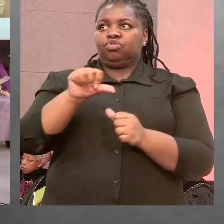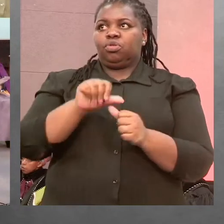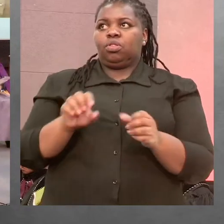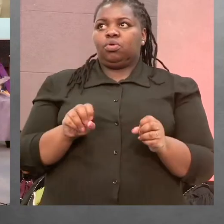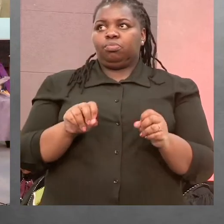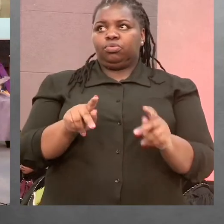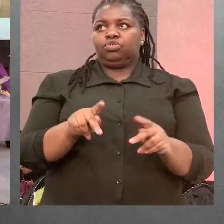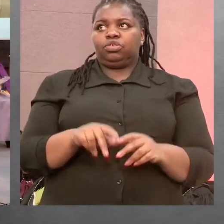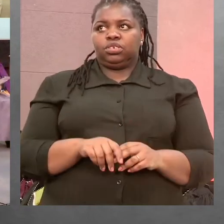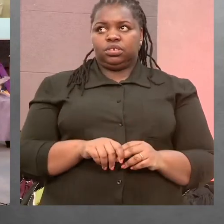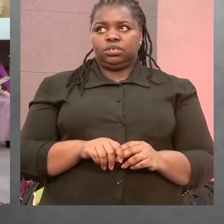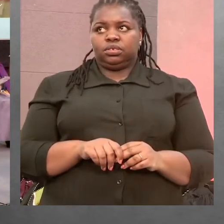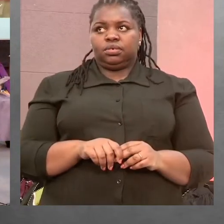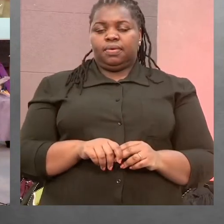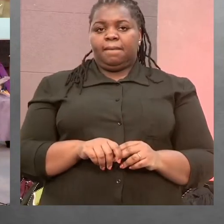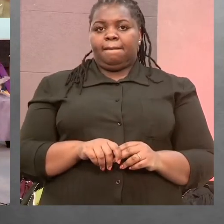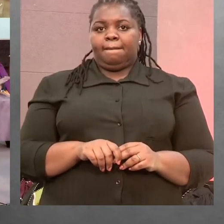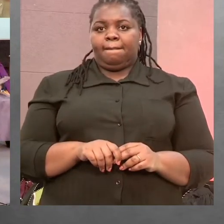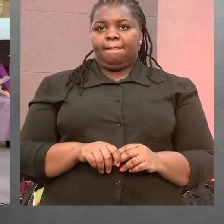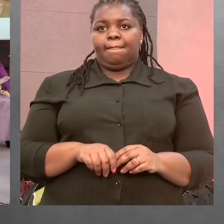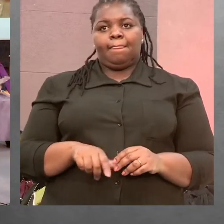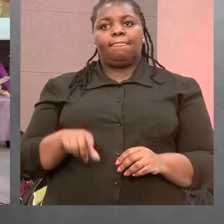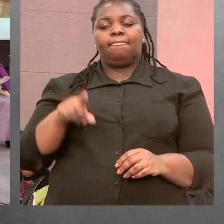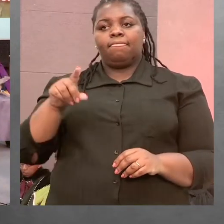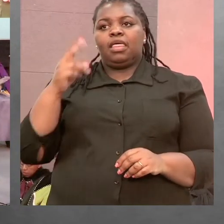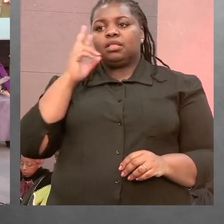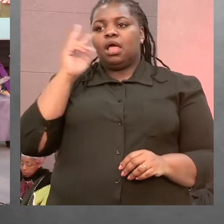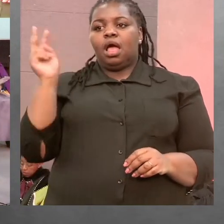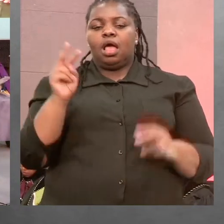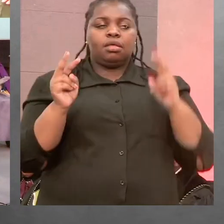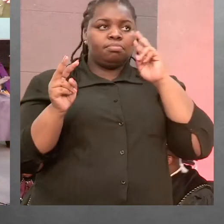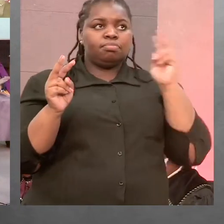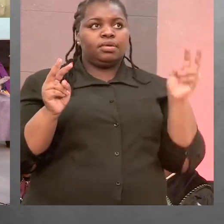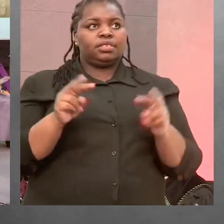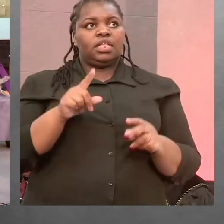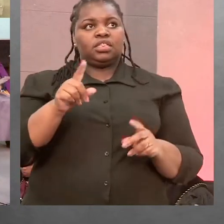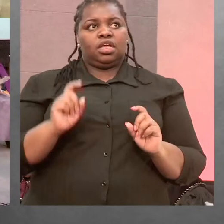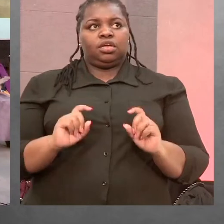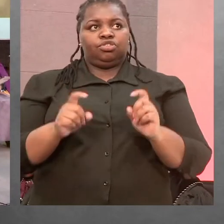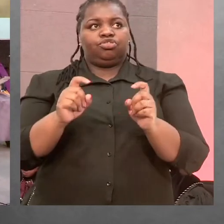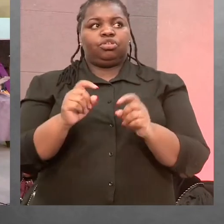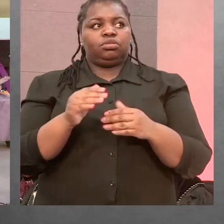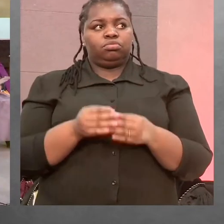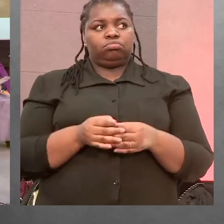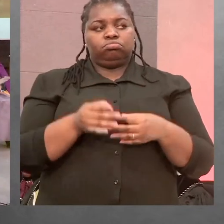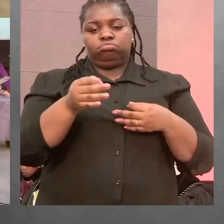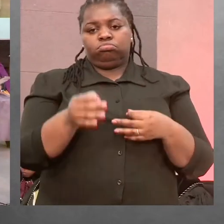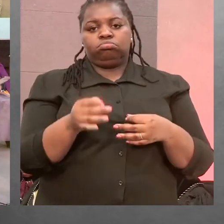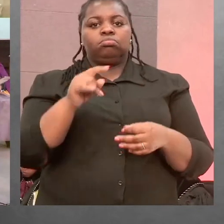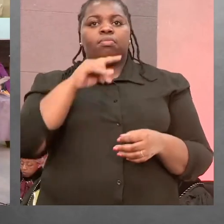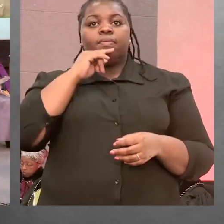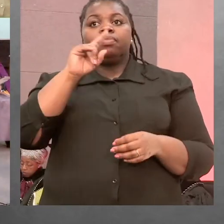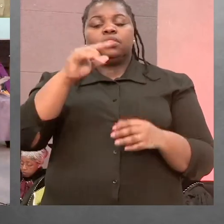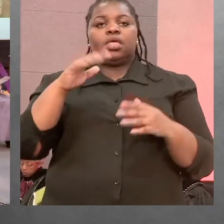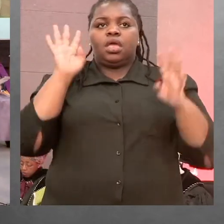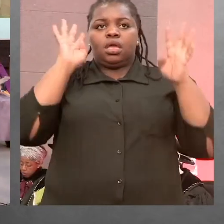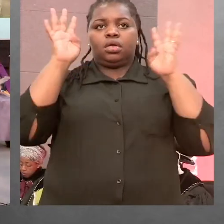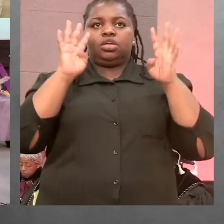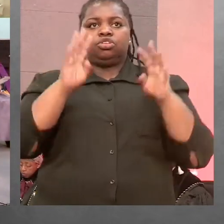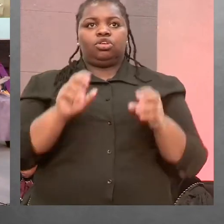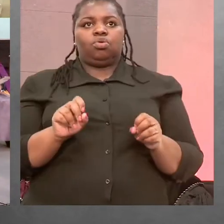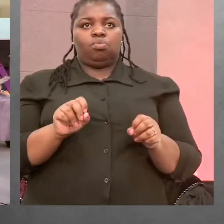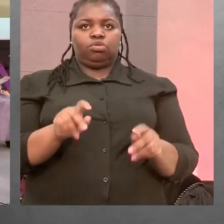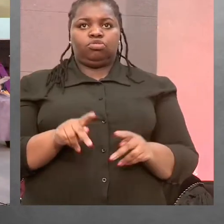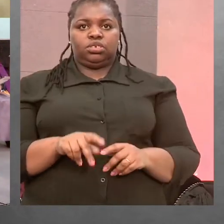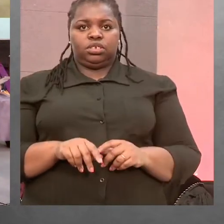opportunities. This aspect emphasizes the urgency to expedite the creation of